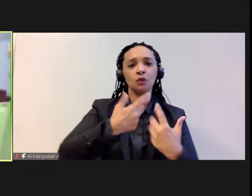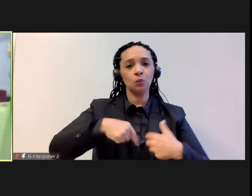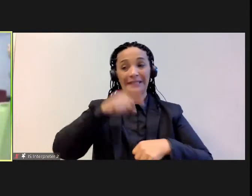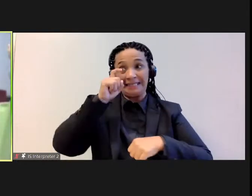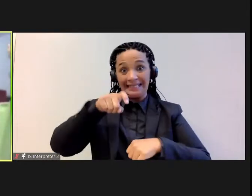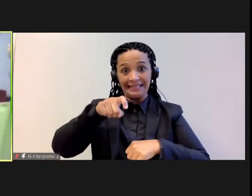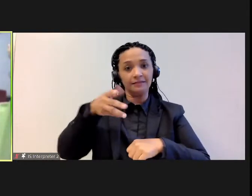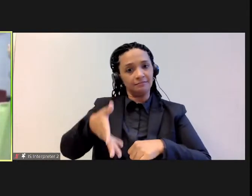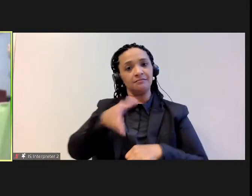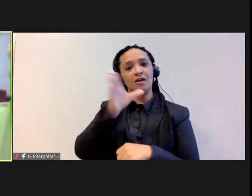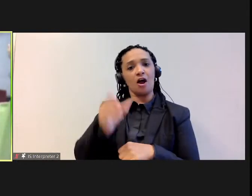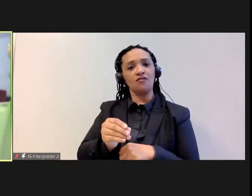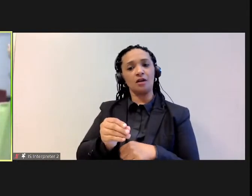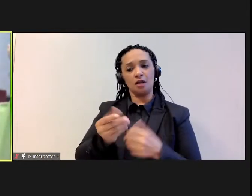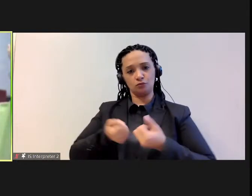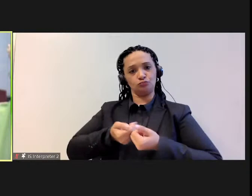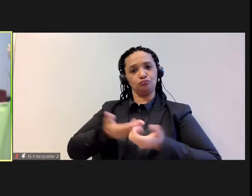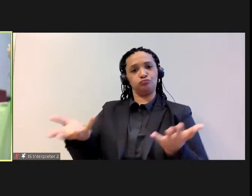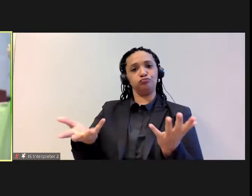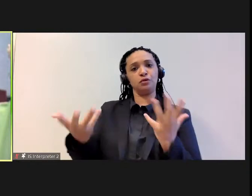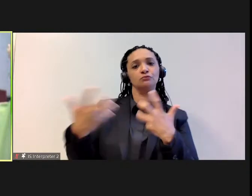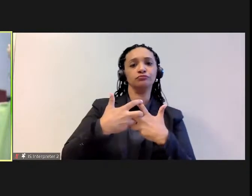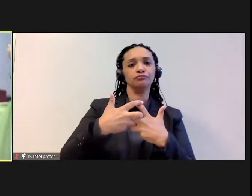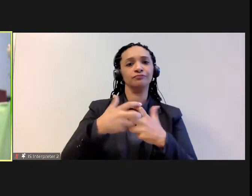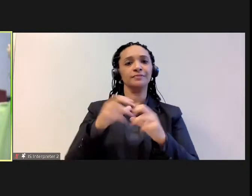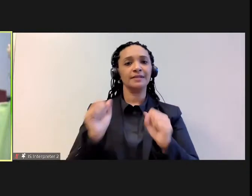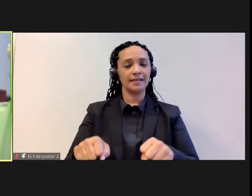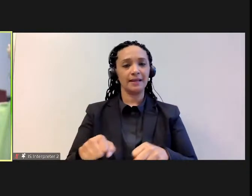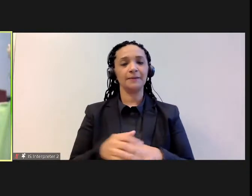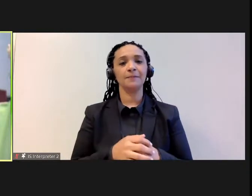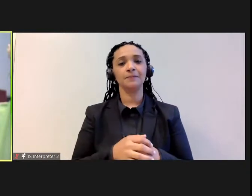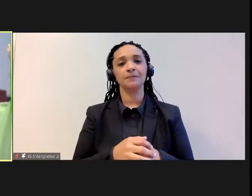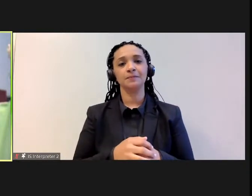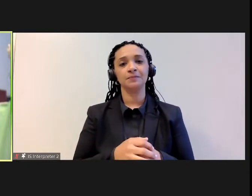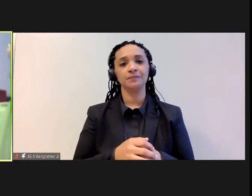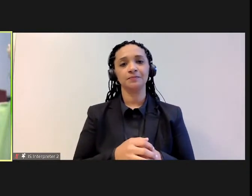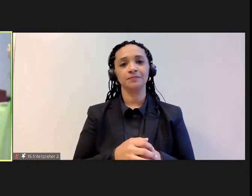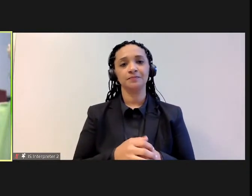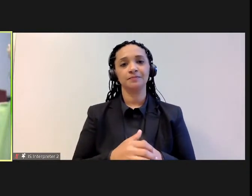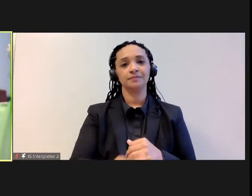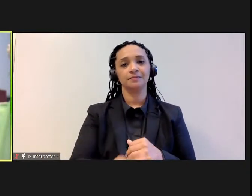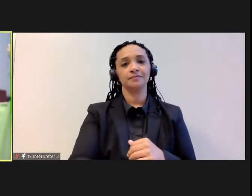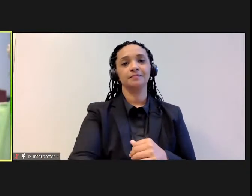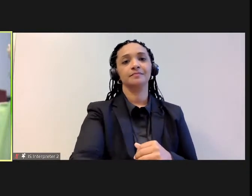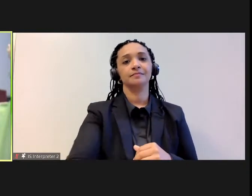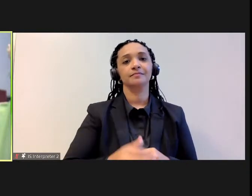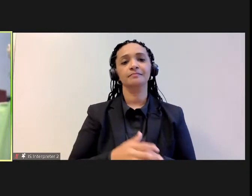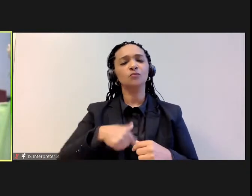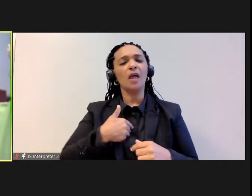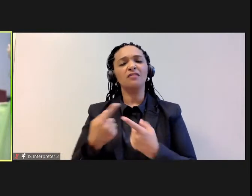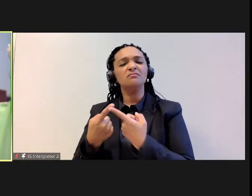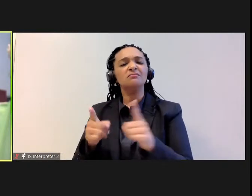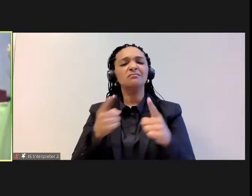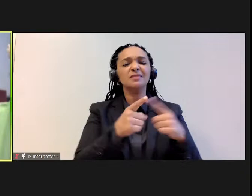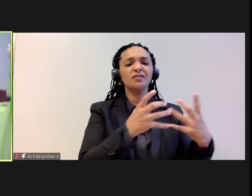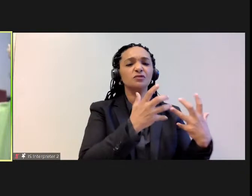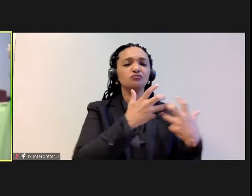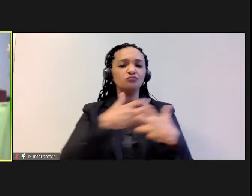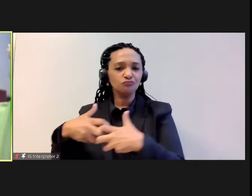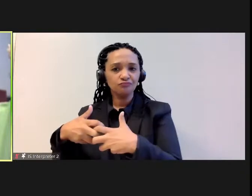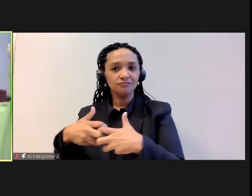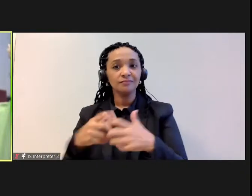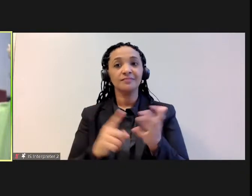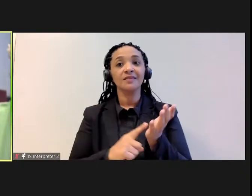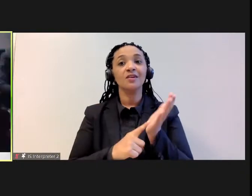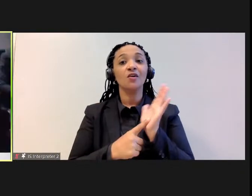needs that we actually have, on the ground. And already there are a number of small initiatives, happening. For example, we are working with